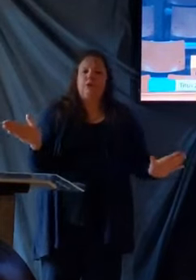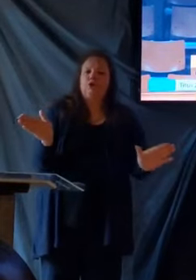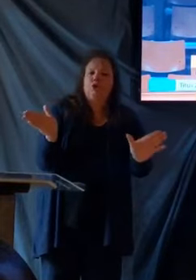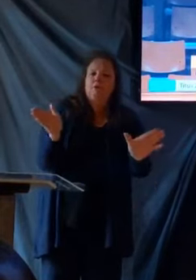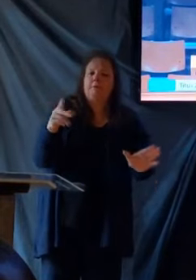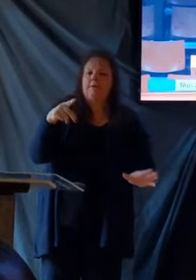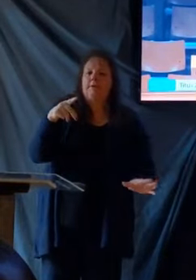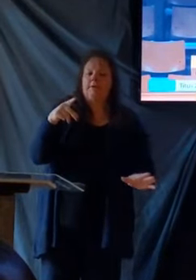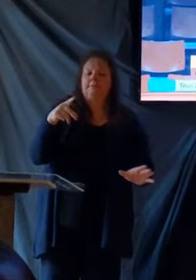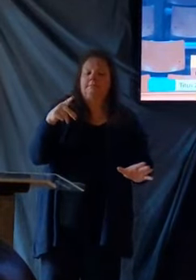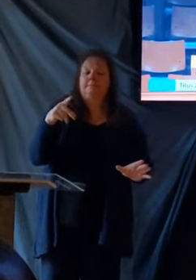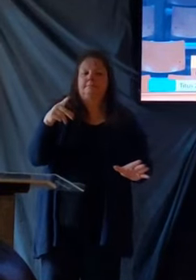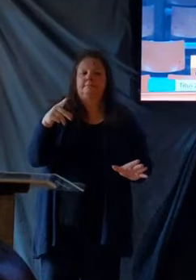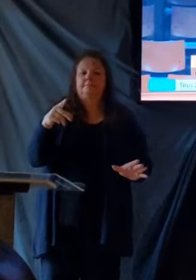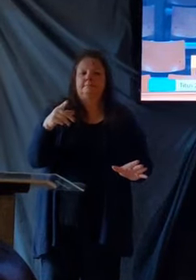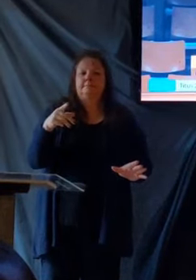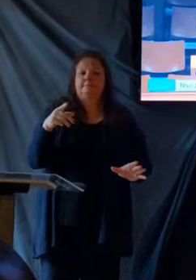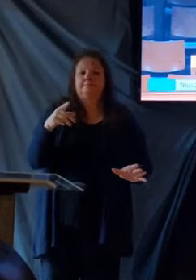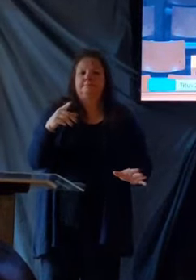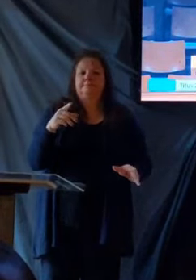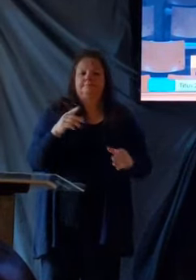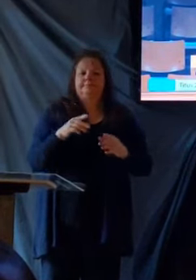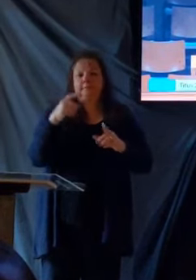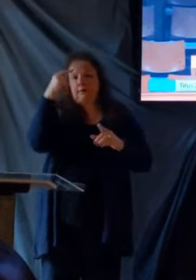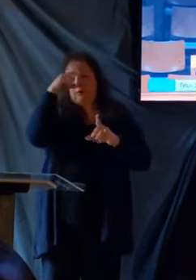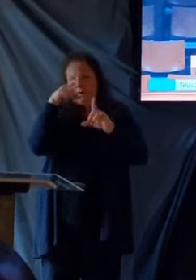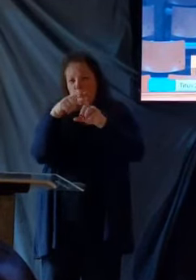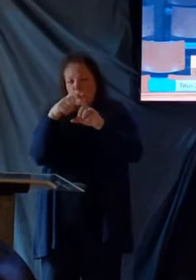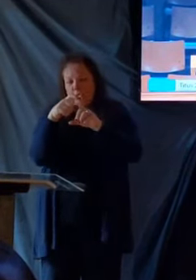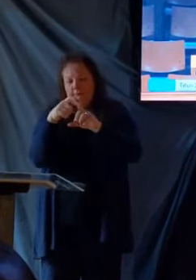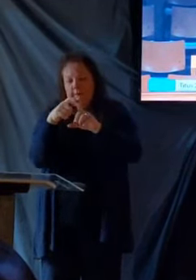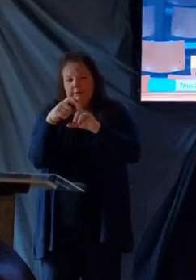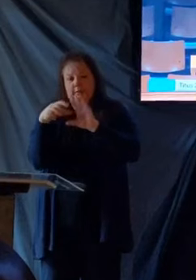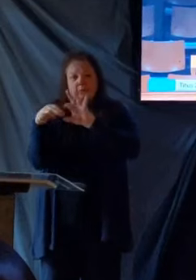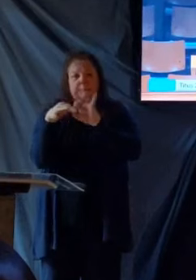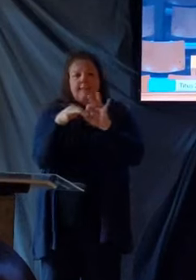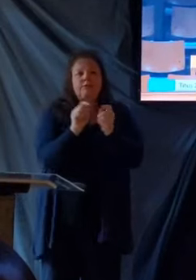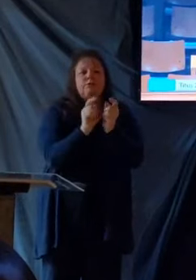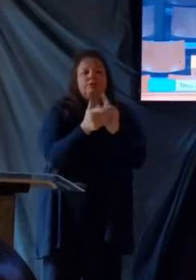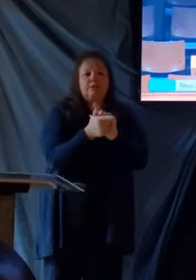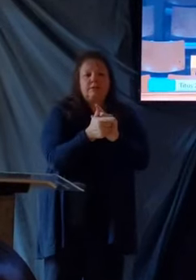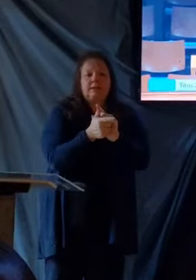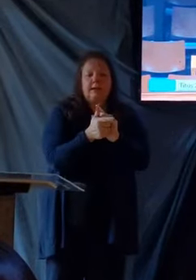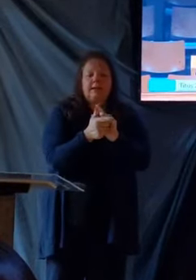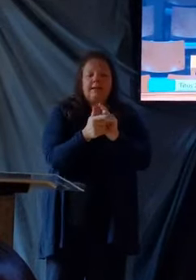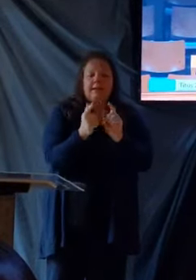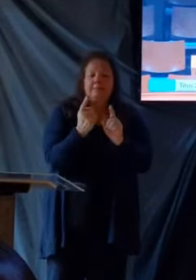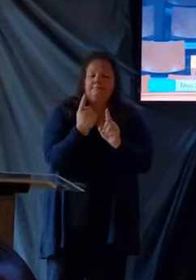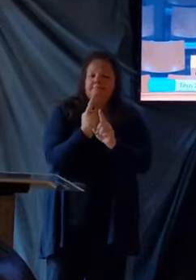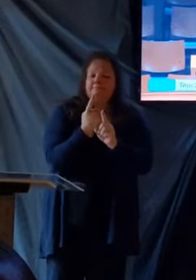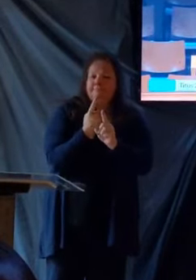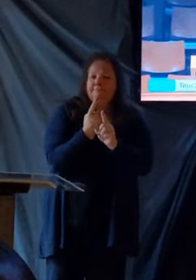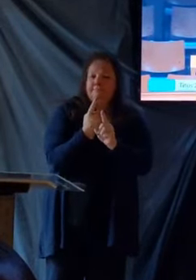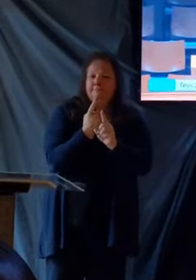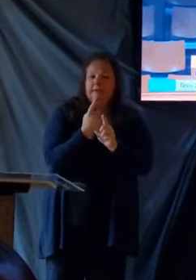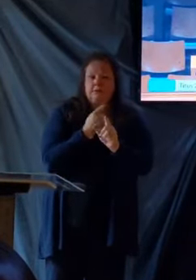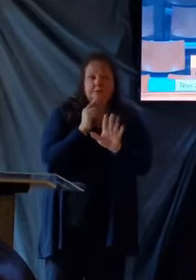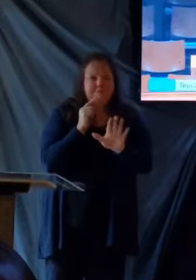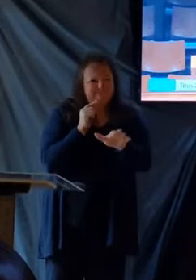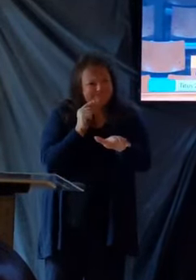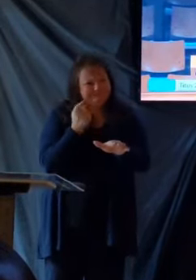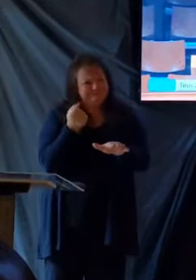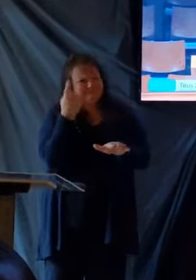encouragement, but sophronizo, and it's related to that word translated sensible. It means bring someone to their